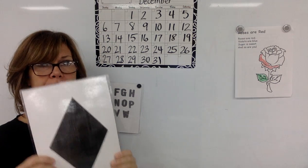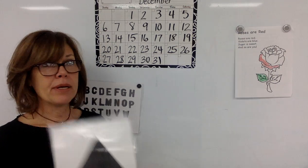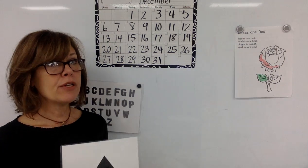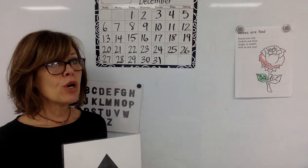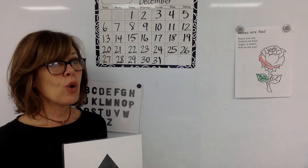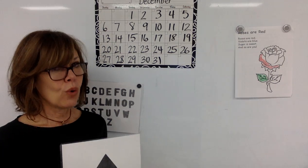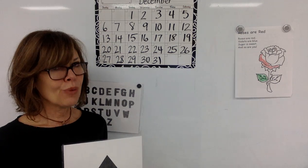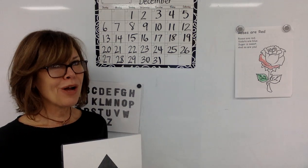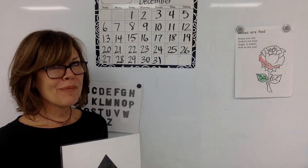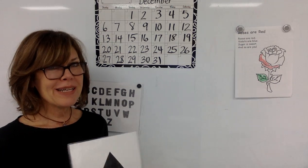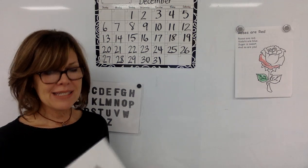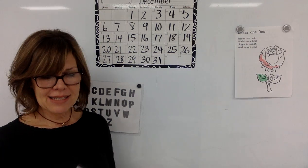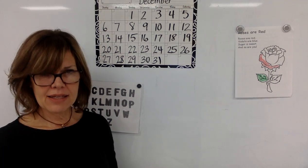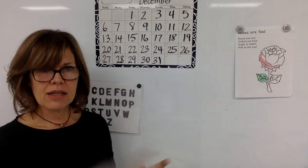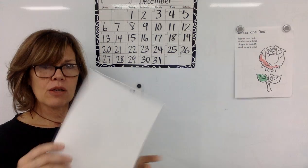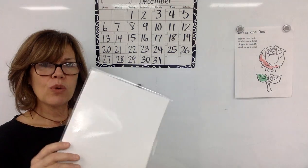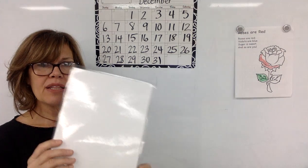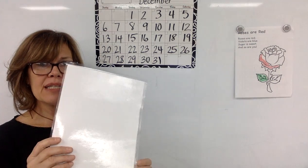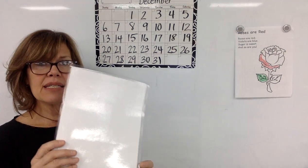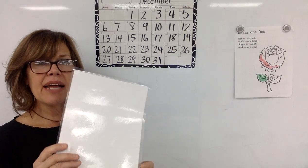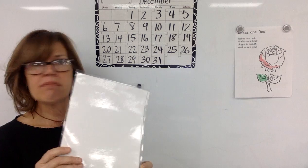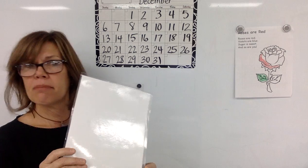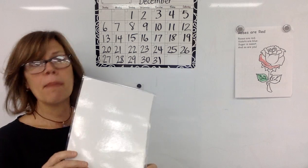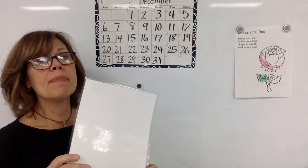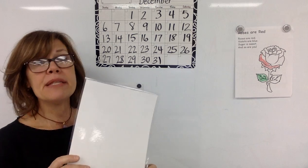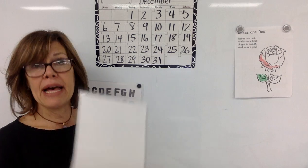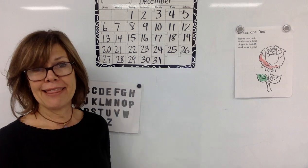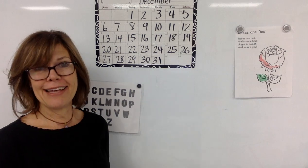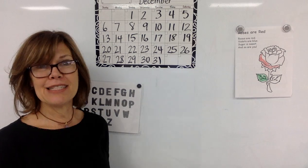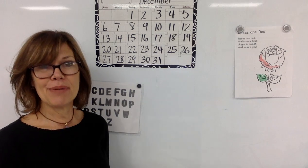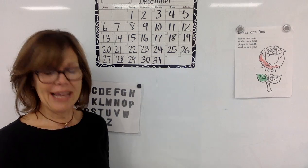diamond or rhombus. What's on this side? Nothing, it's blank.